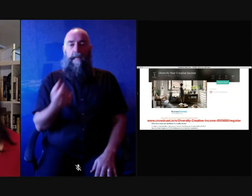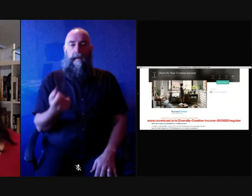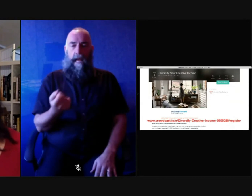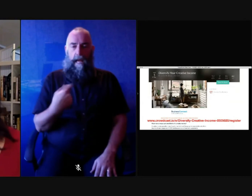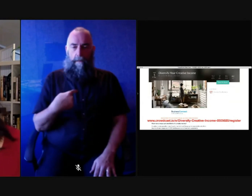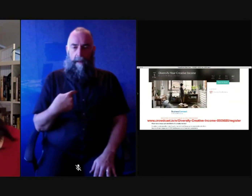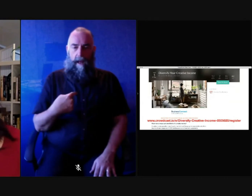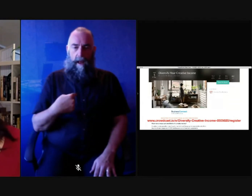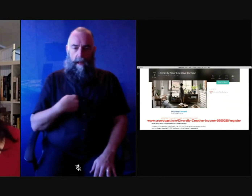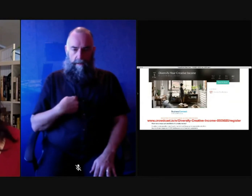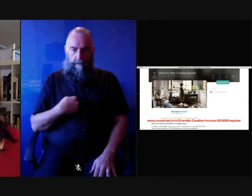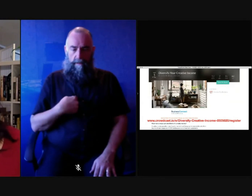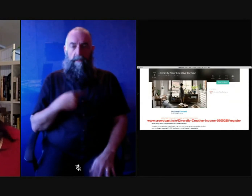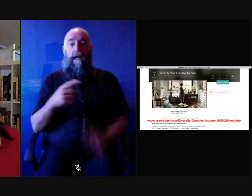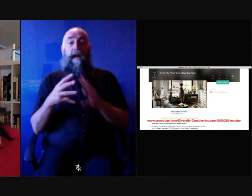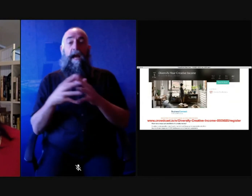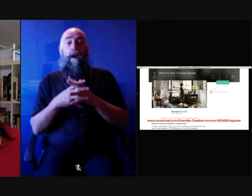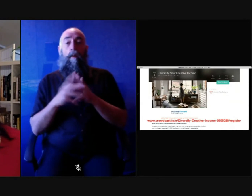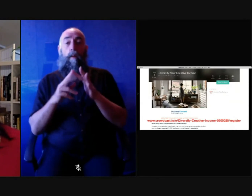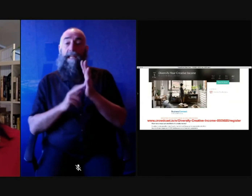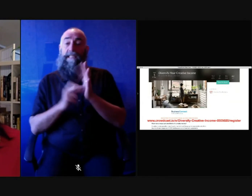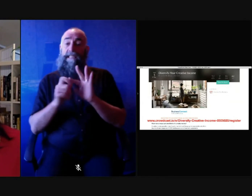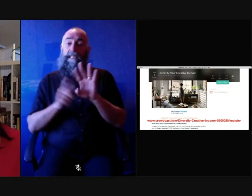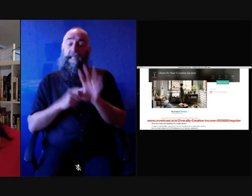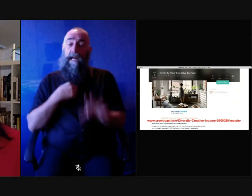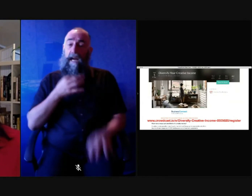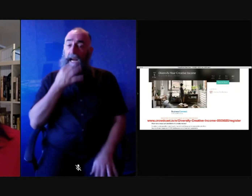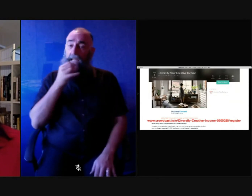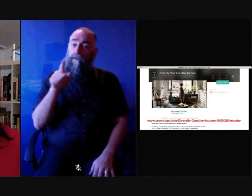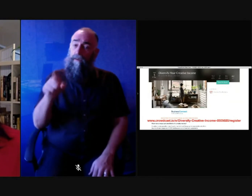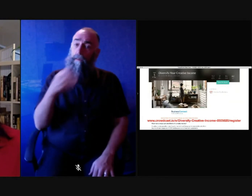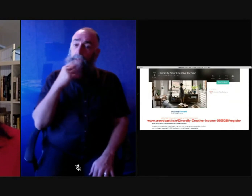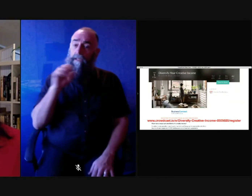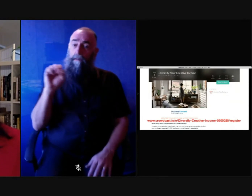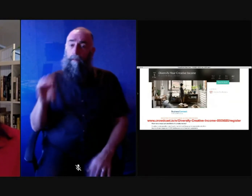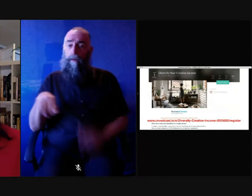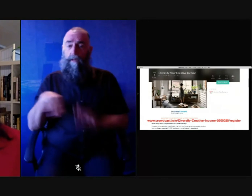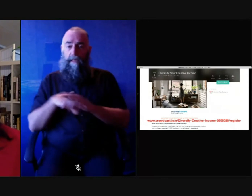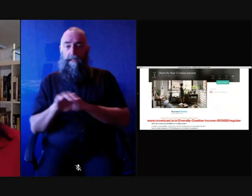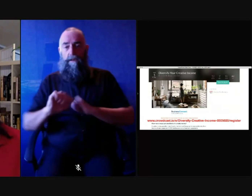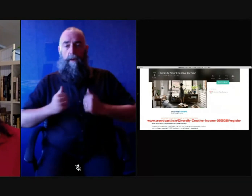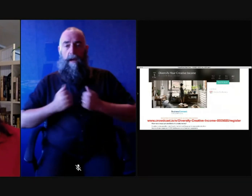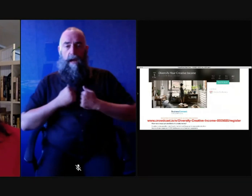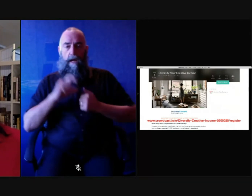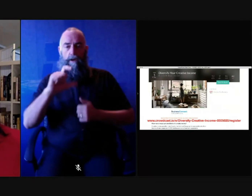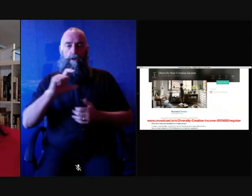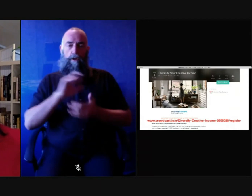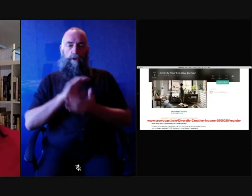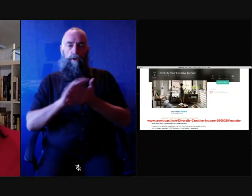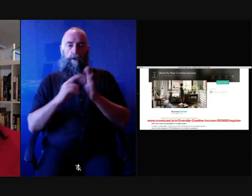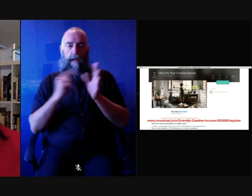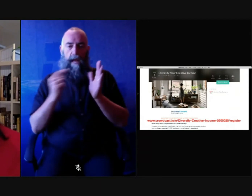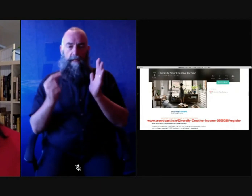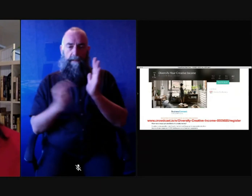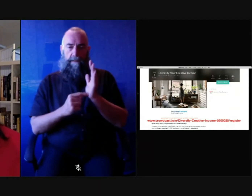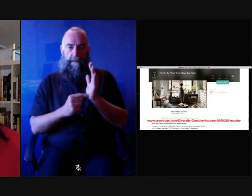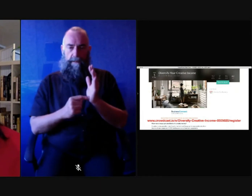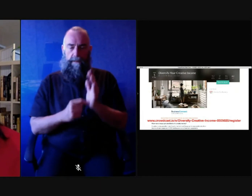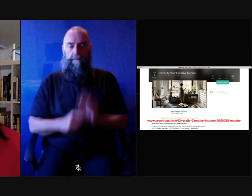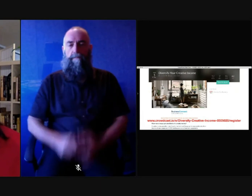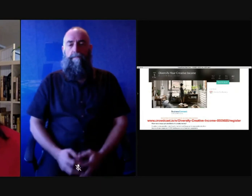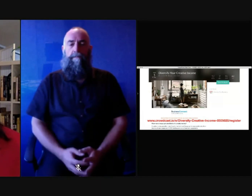hello@creativeplusbusiness.com. Wendy, can you put our email address in the chat again, please? Please email us and we might be able to help you out on that